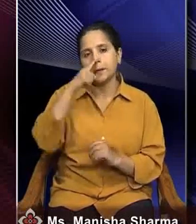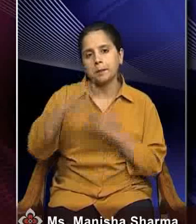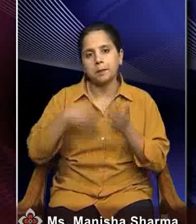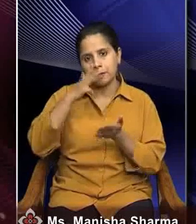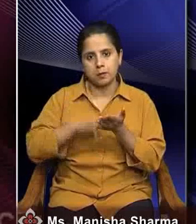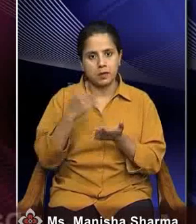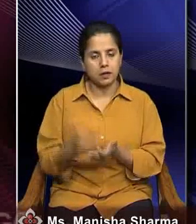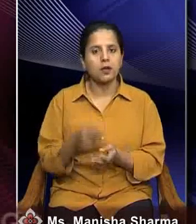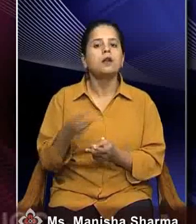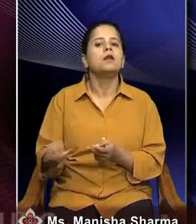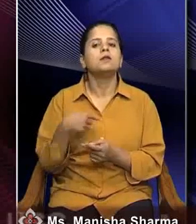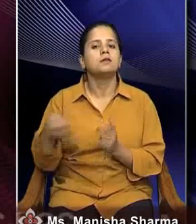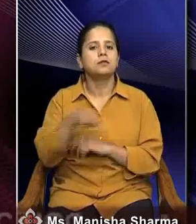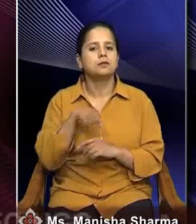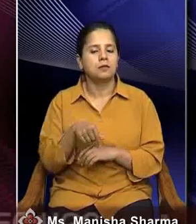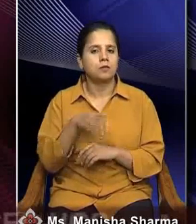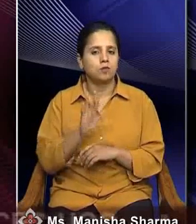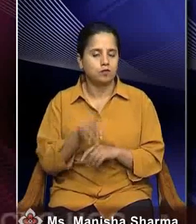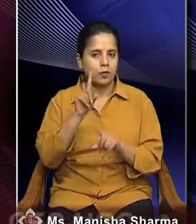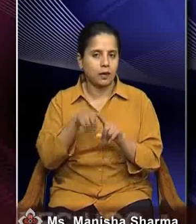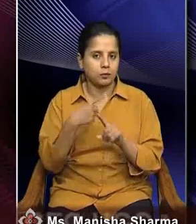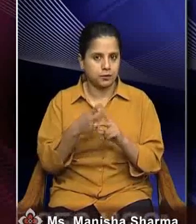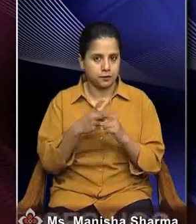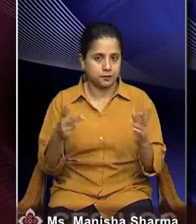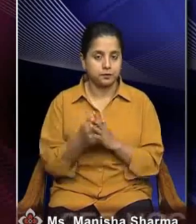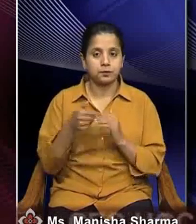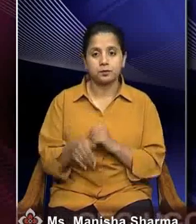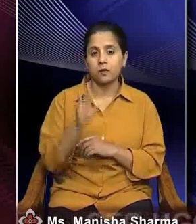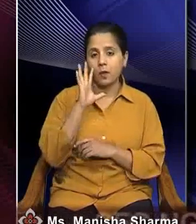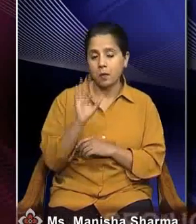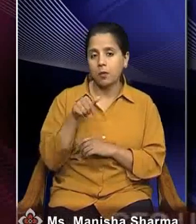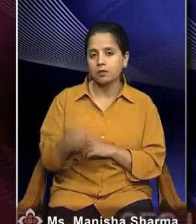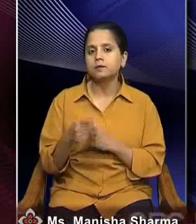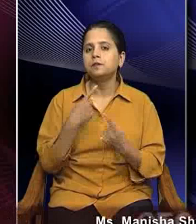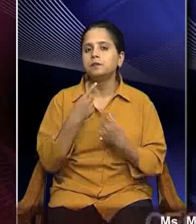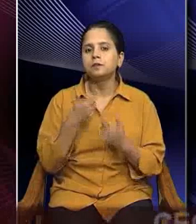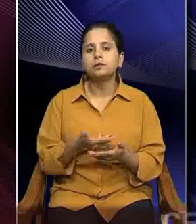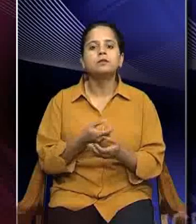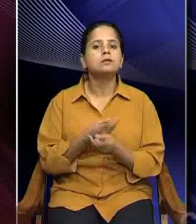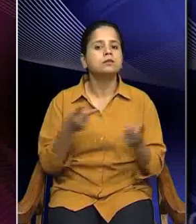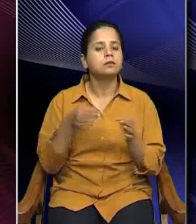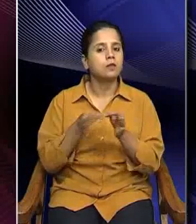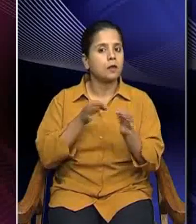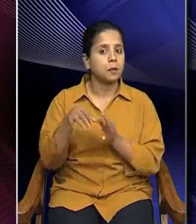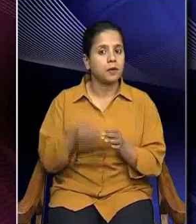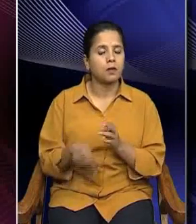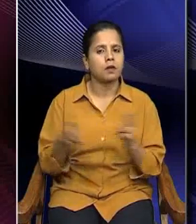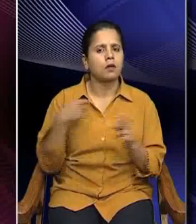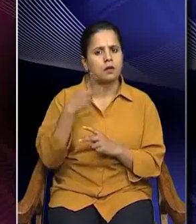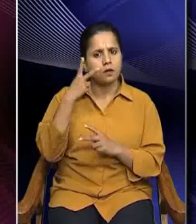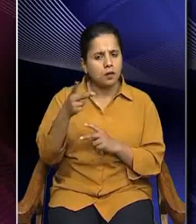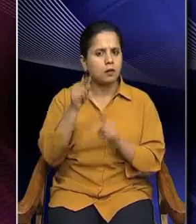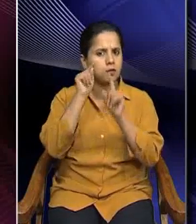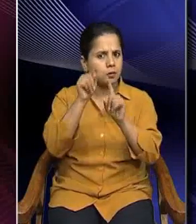She is a speech expert. We are going to discuss another important issue which is termed as determinants